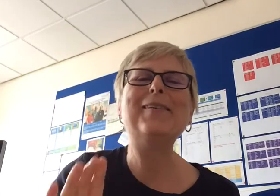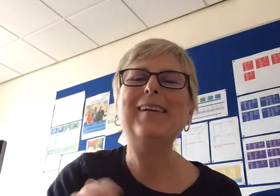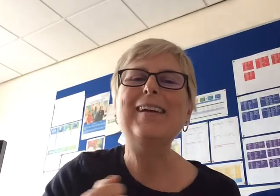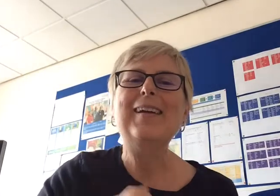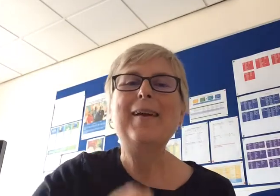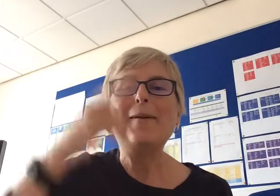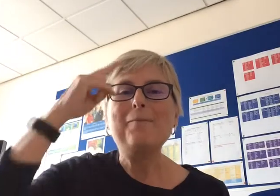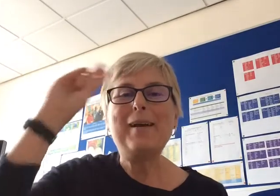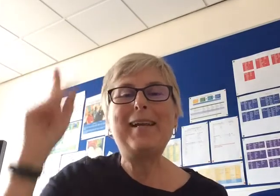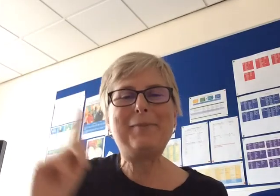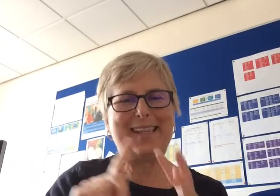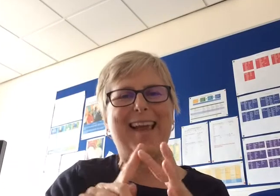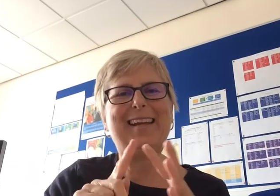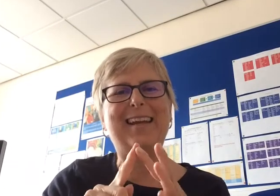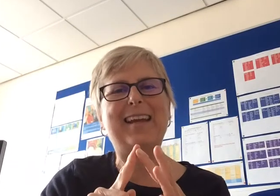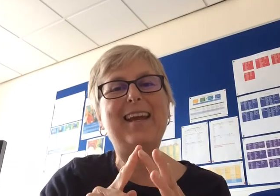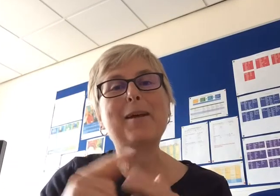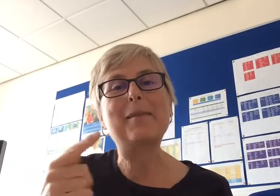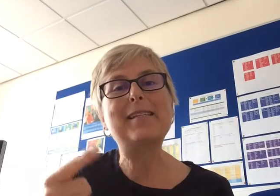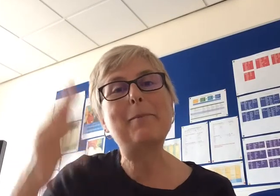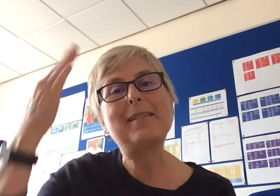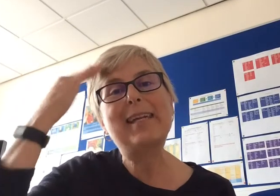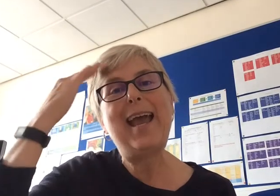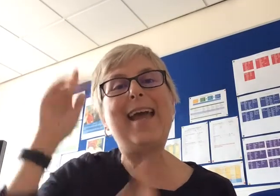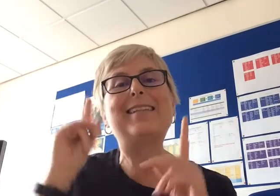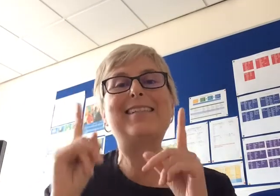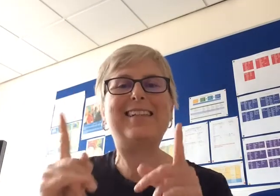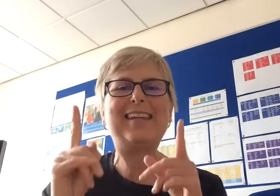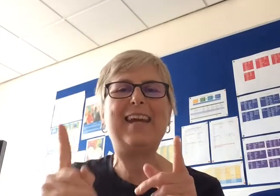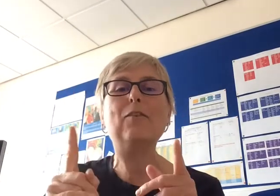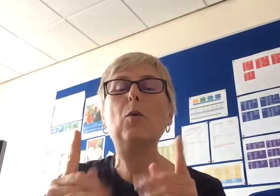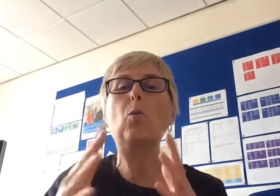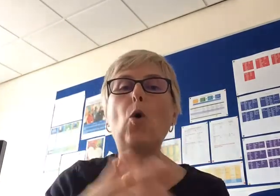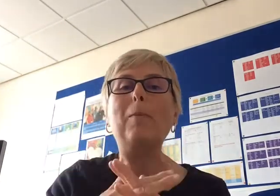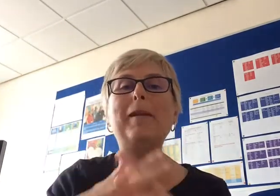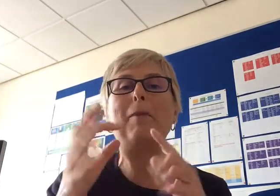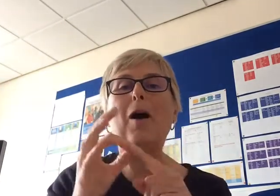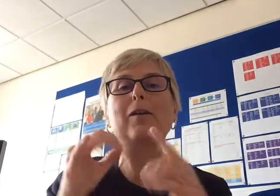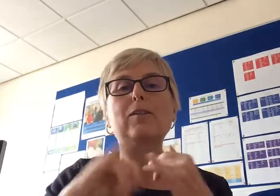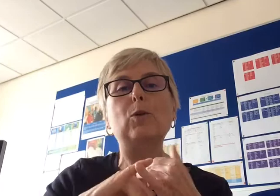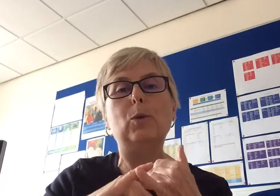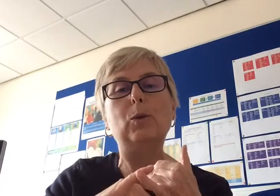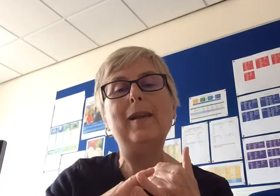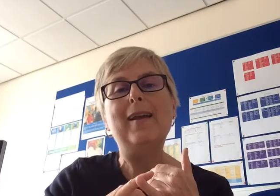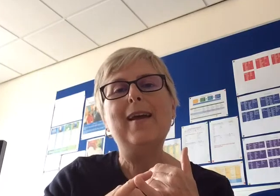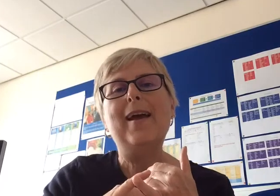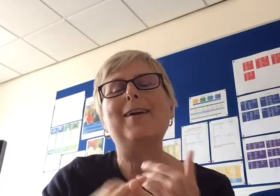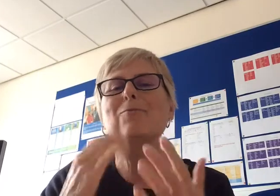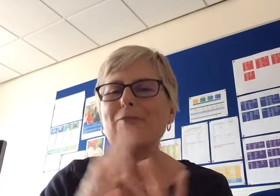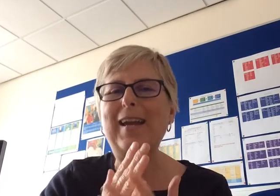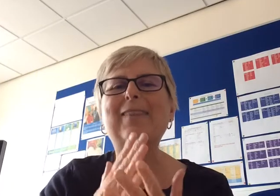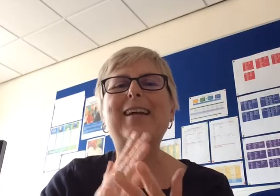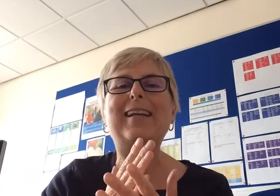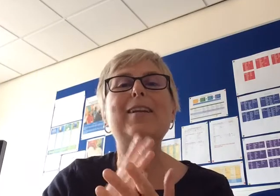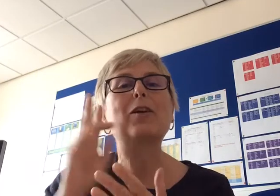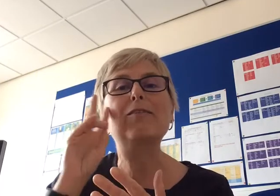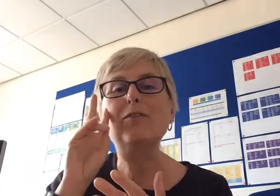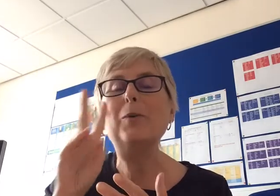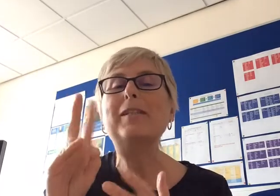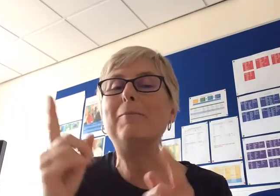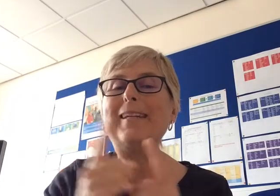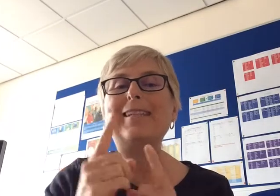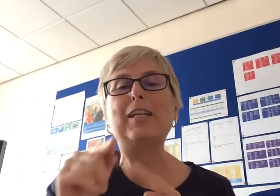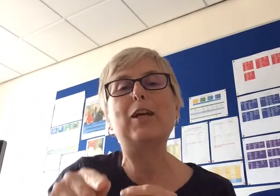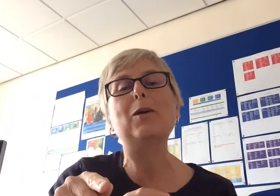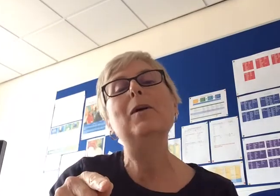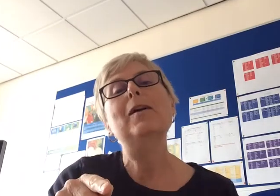Hello, my name is Ellie and I'm the deputy head teacher here at Warmley Park School. I'm really, really looking